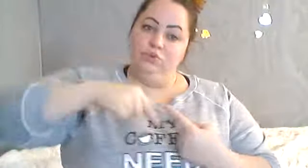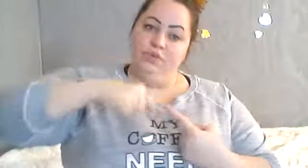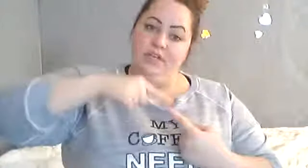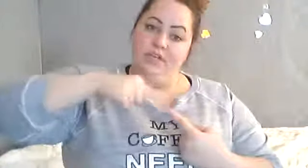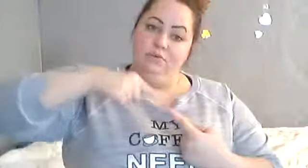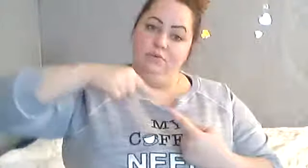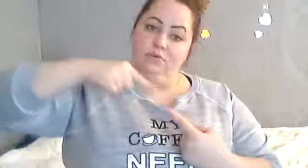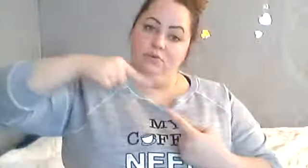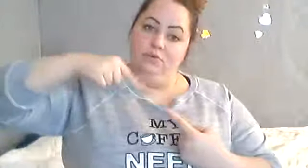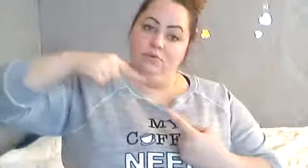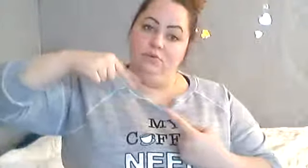tornado.